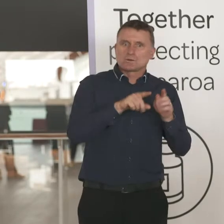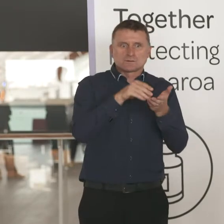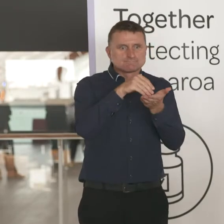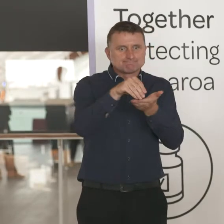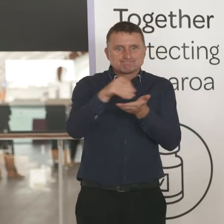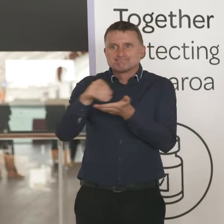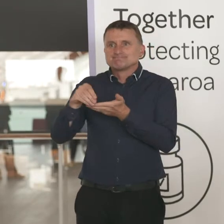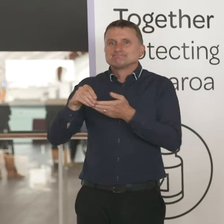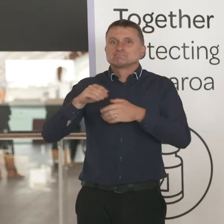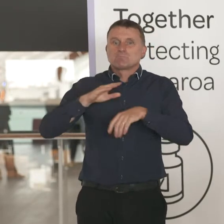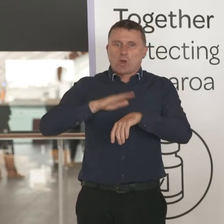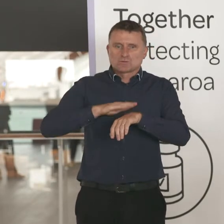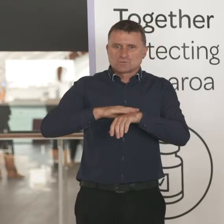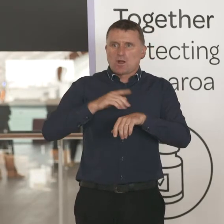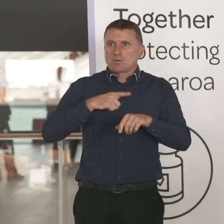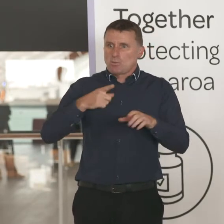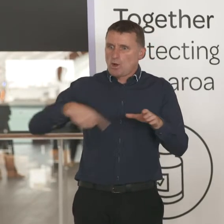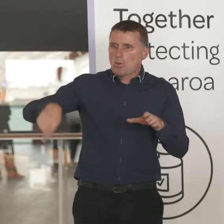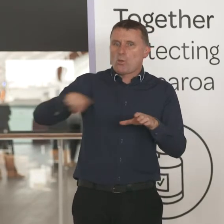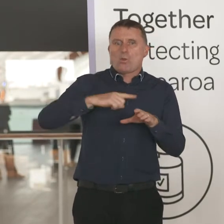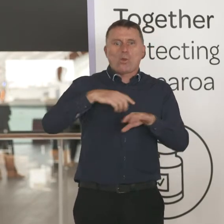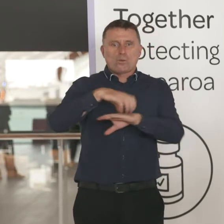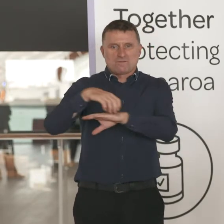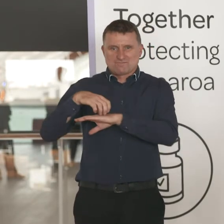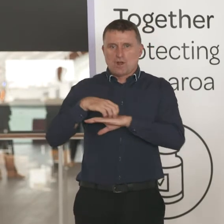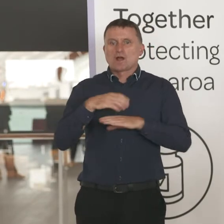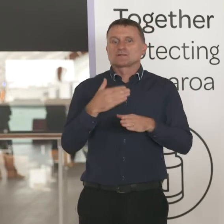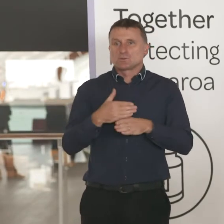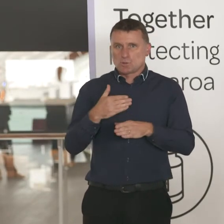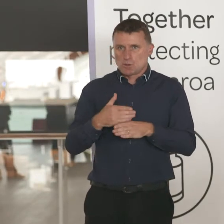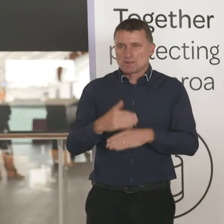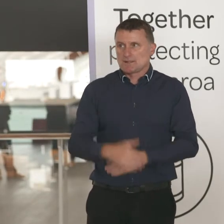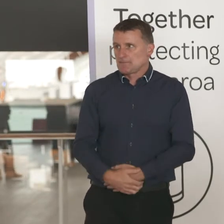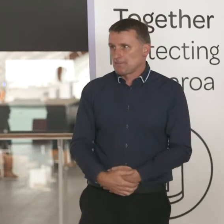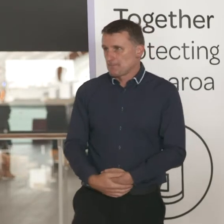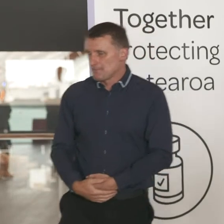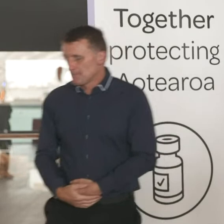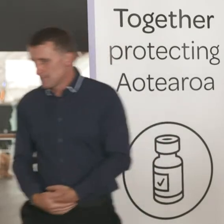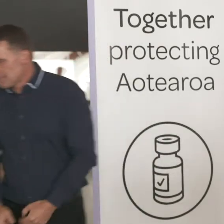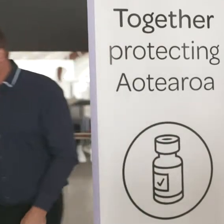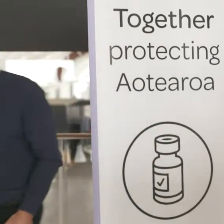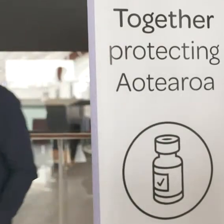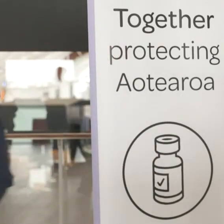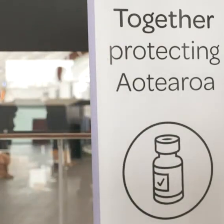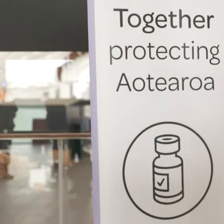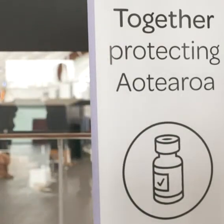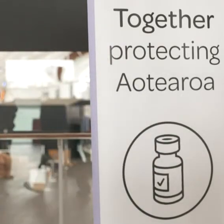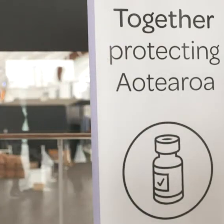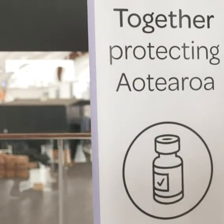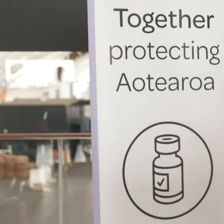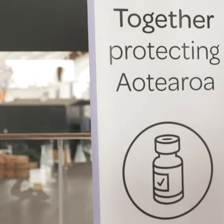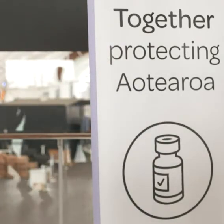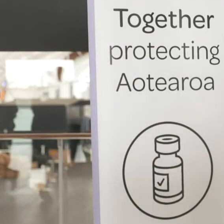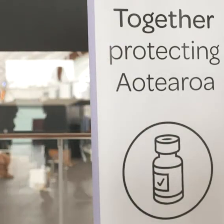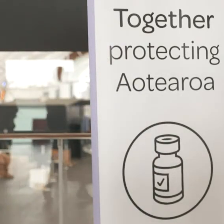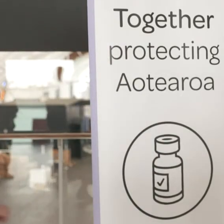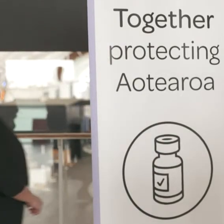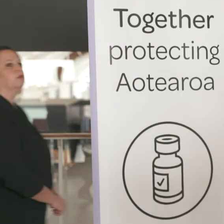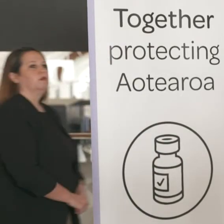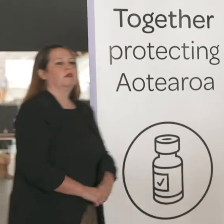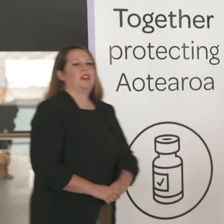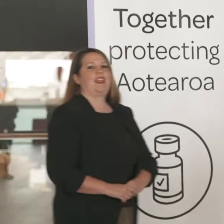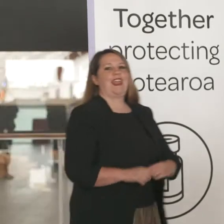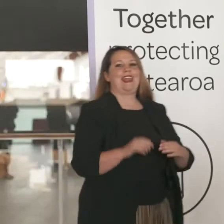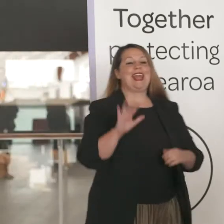for providers who are working across that whole response. And nationally, we've got about 3,000 people who are waiting daily for welfare